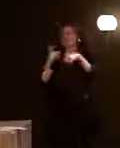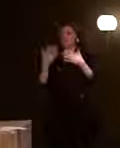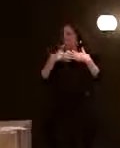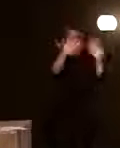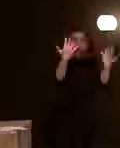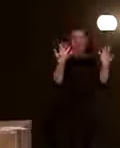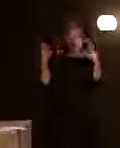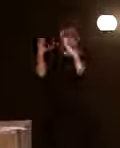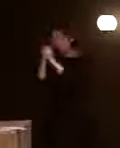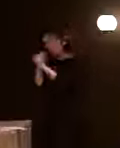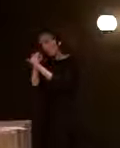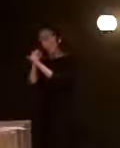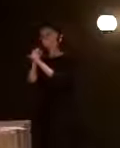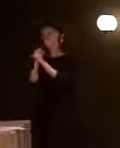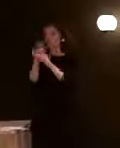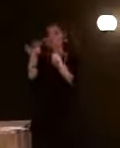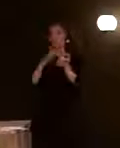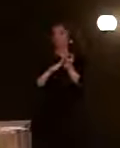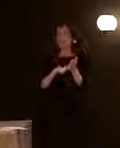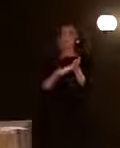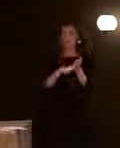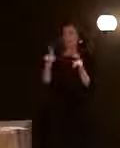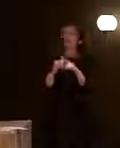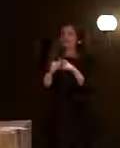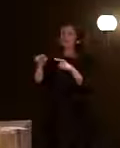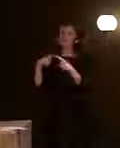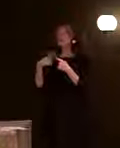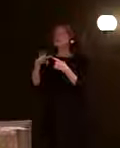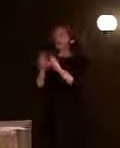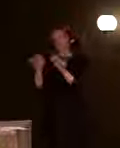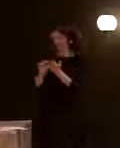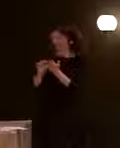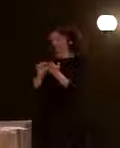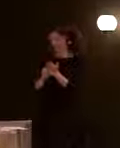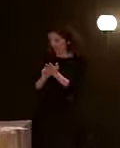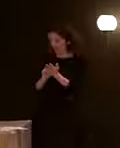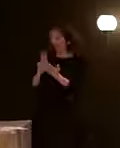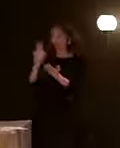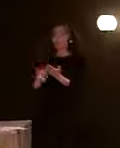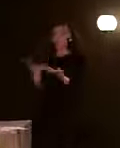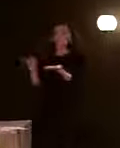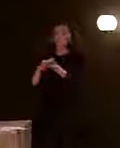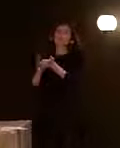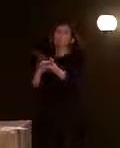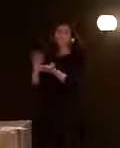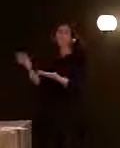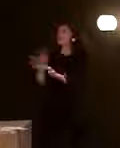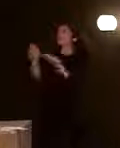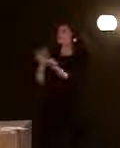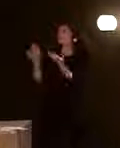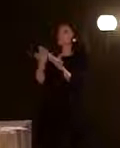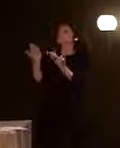is simple enough. The example here is very simple and explains solar rotation quite well. And as you can see,